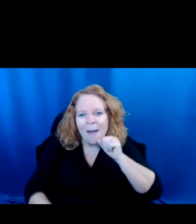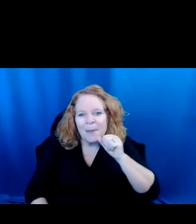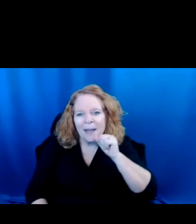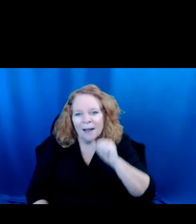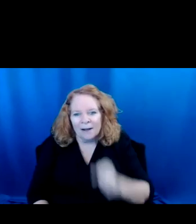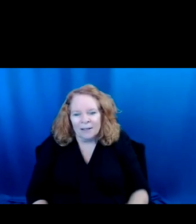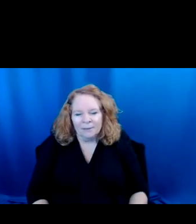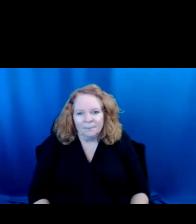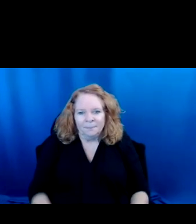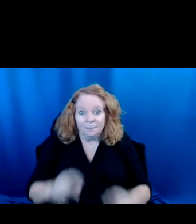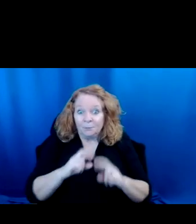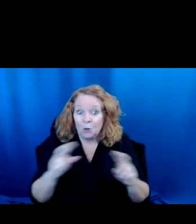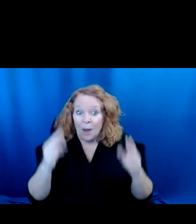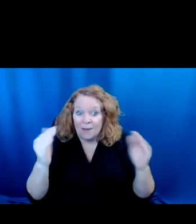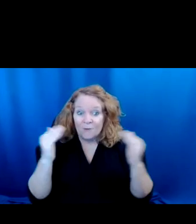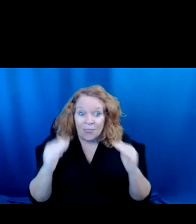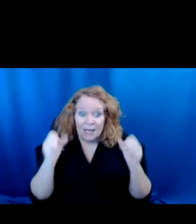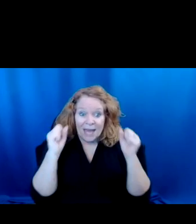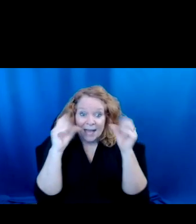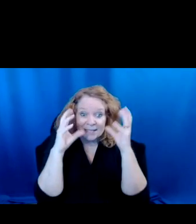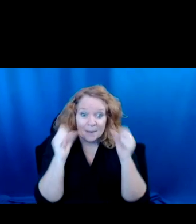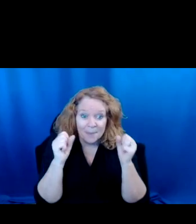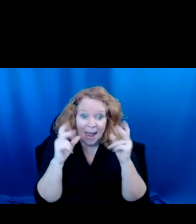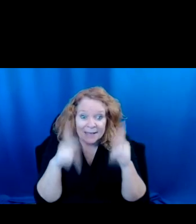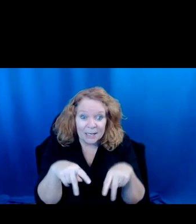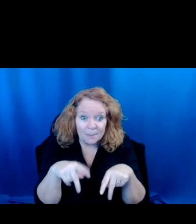you ready for the next amazing young person?